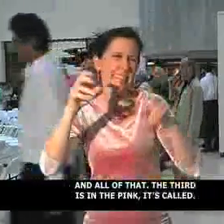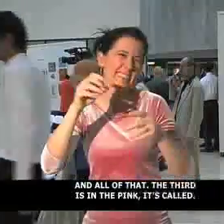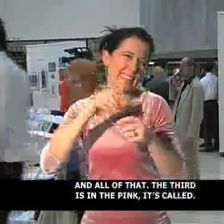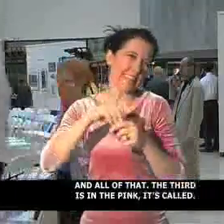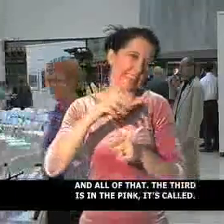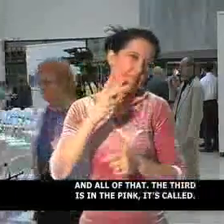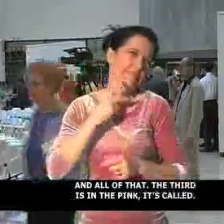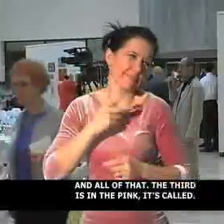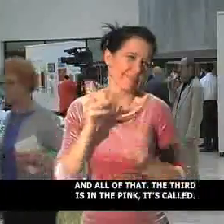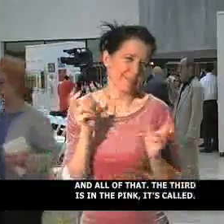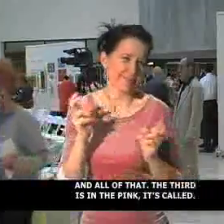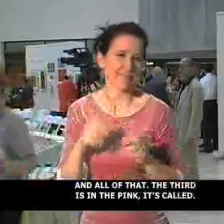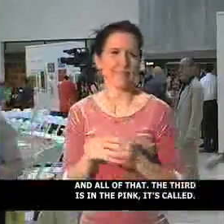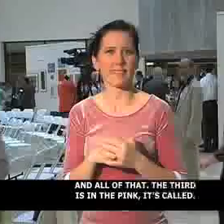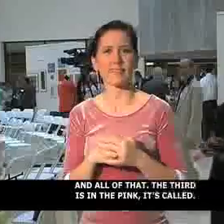it's called.